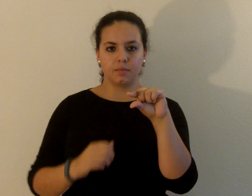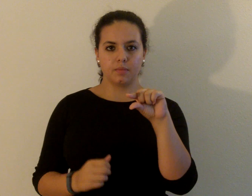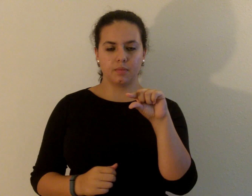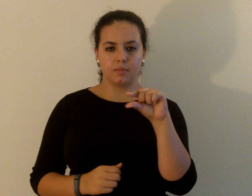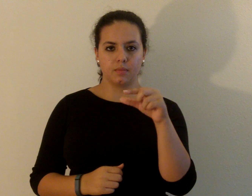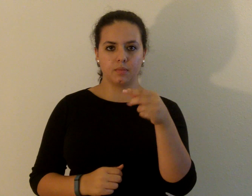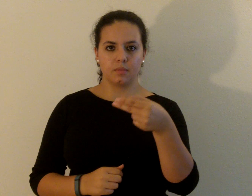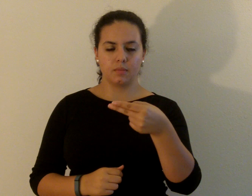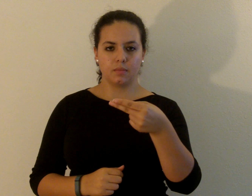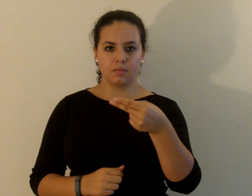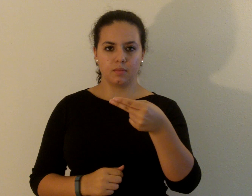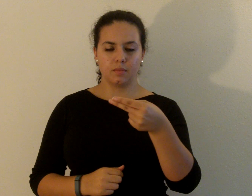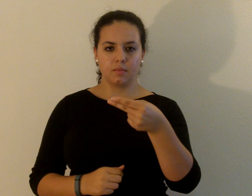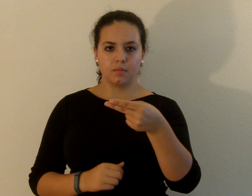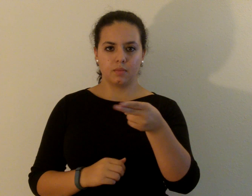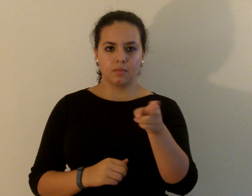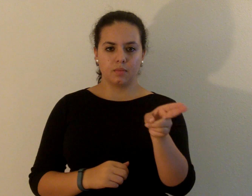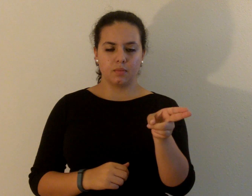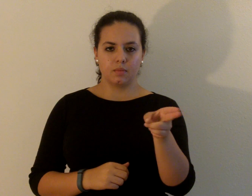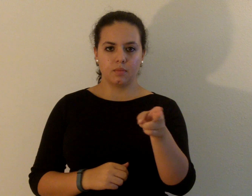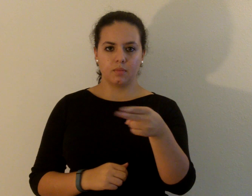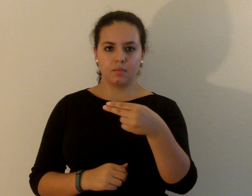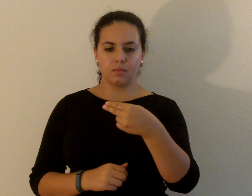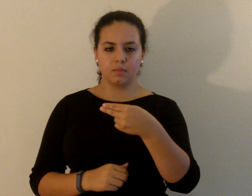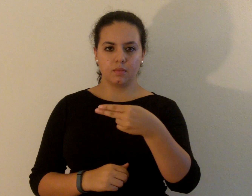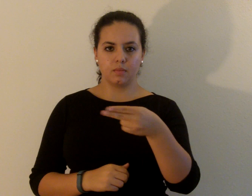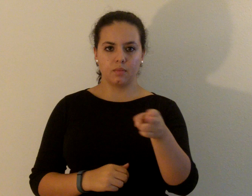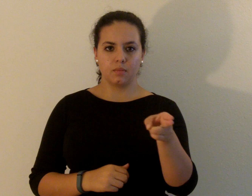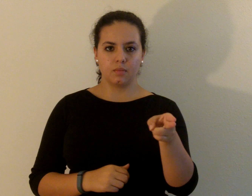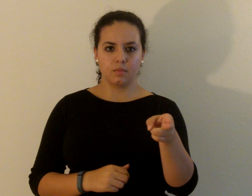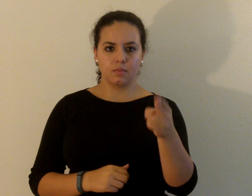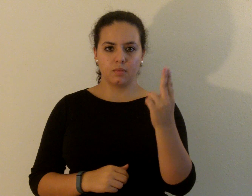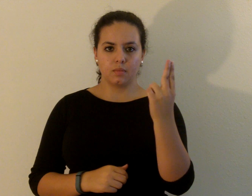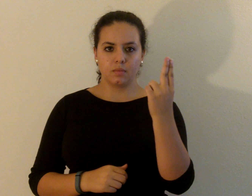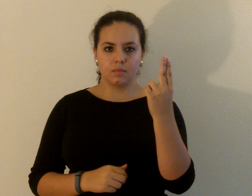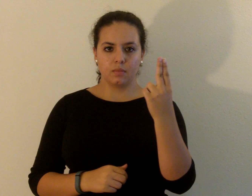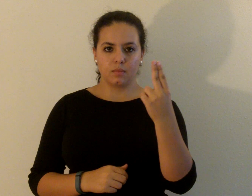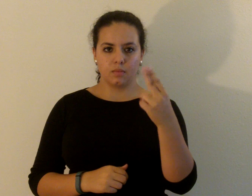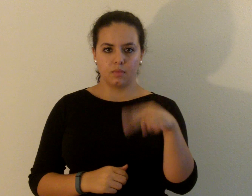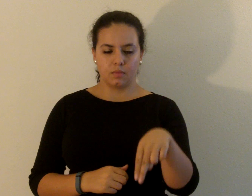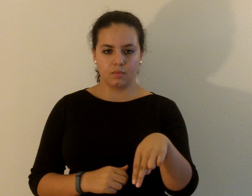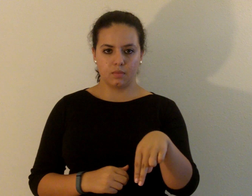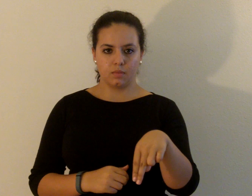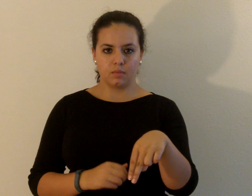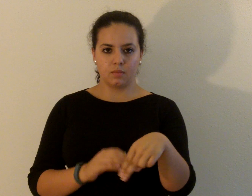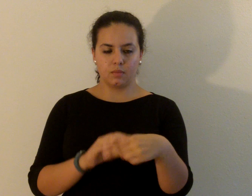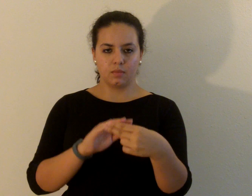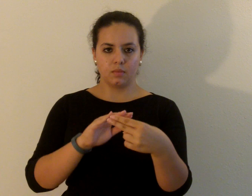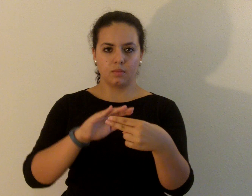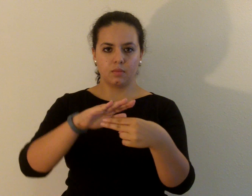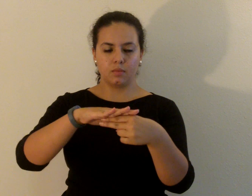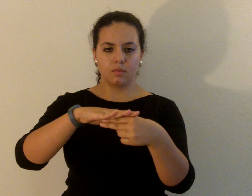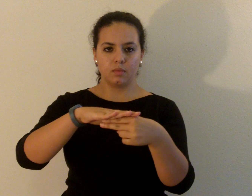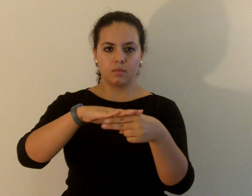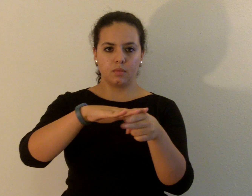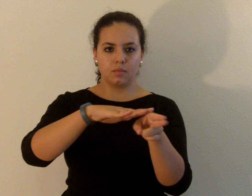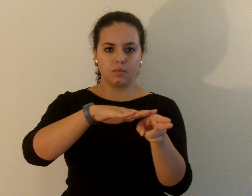H, same thing. It rotates, but it does not go up and it does not go down. It rotates this